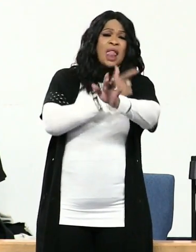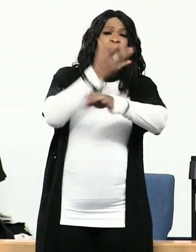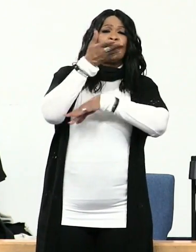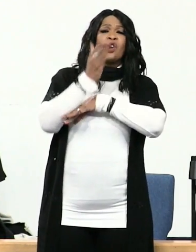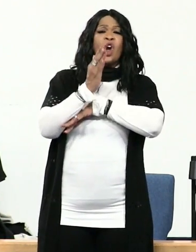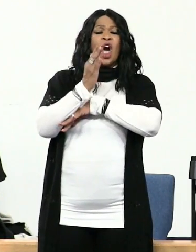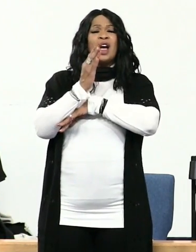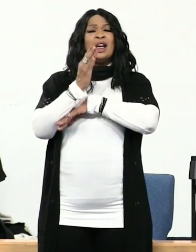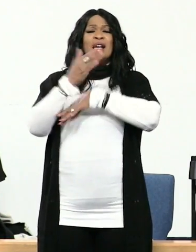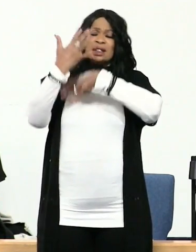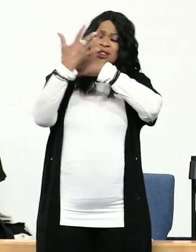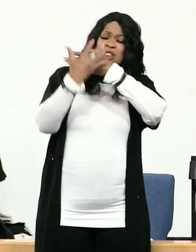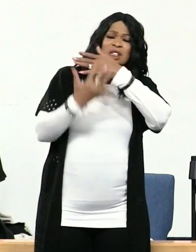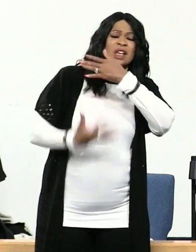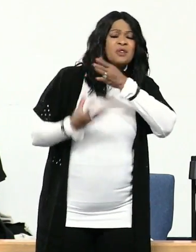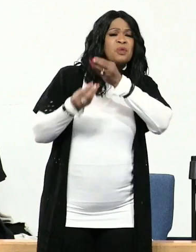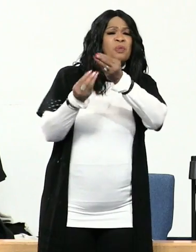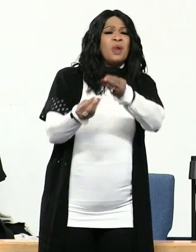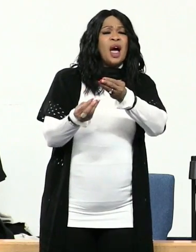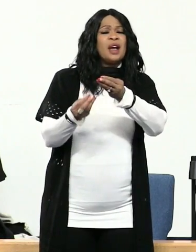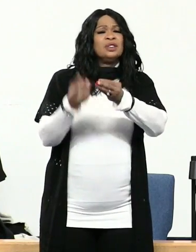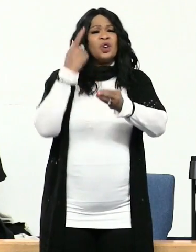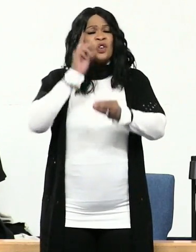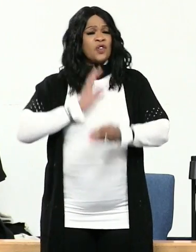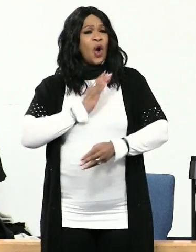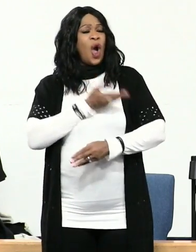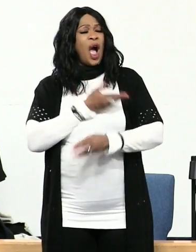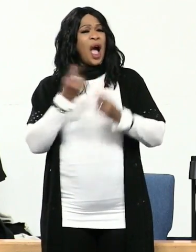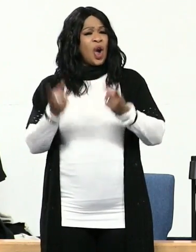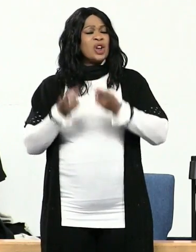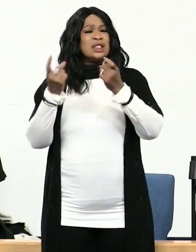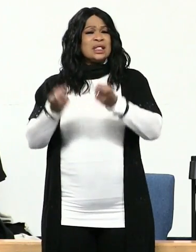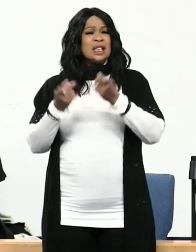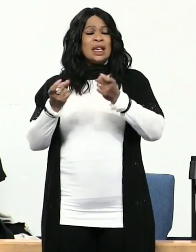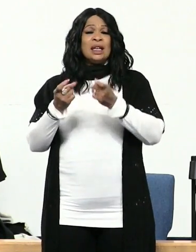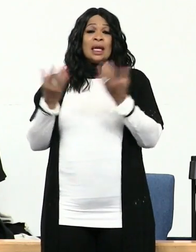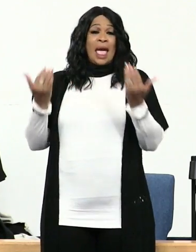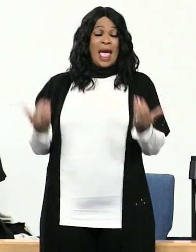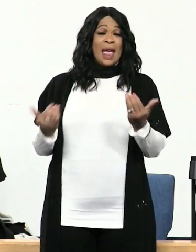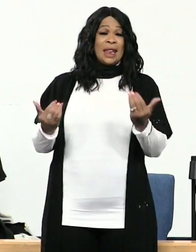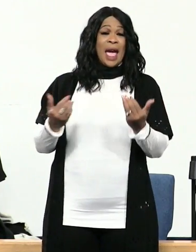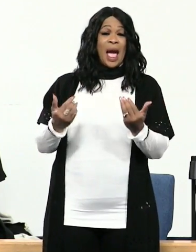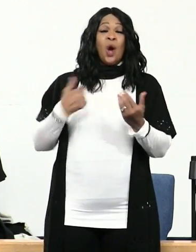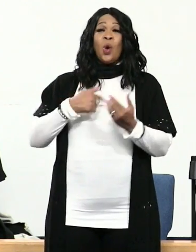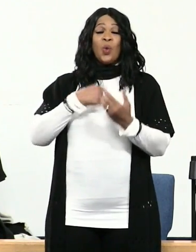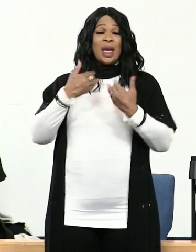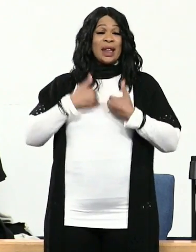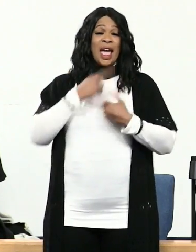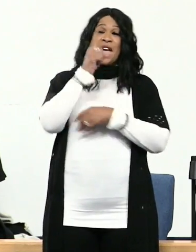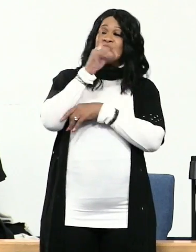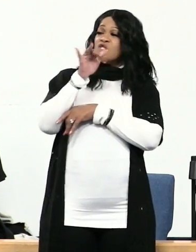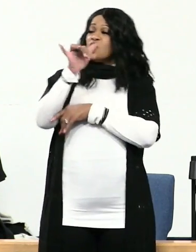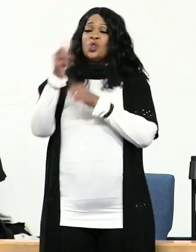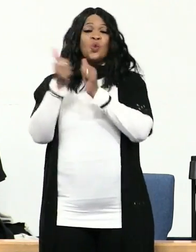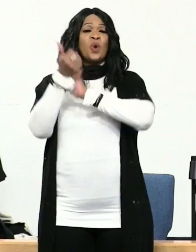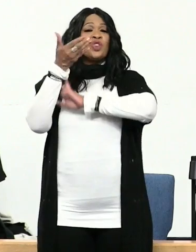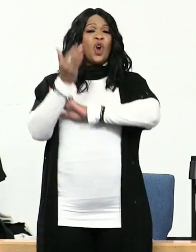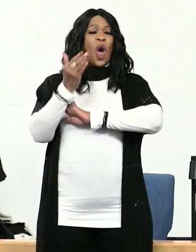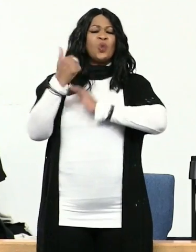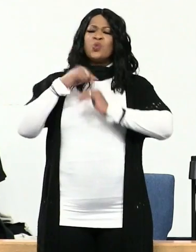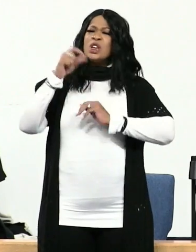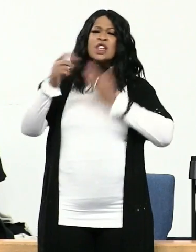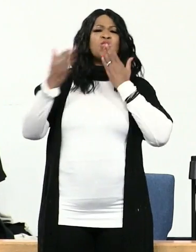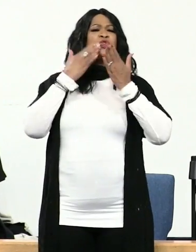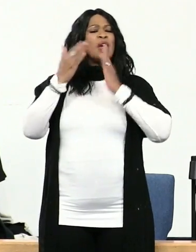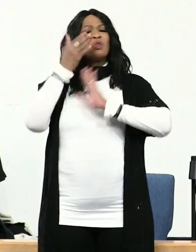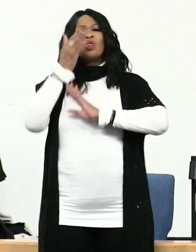God, shed his blood for our sins. And now we can spend eternity with God. We should thank God